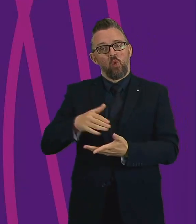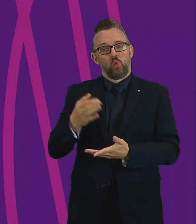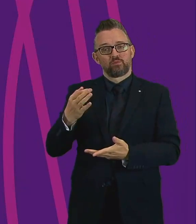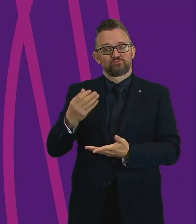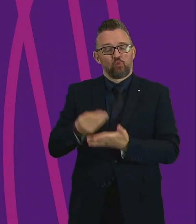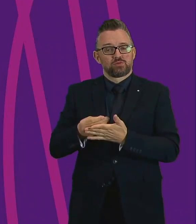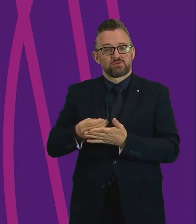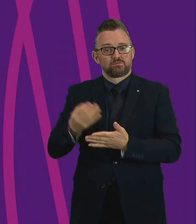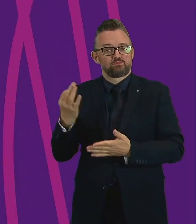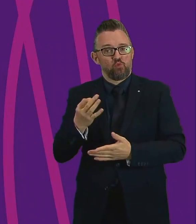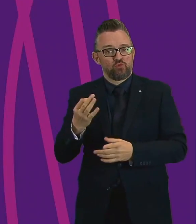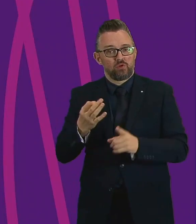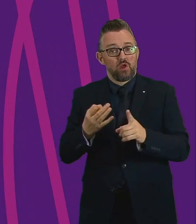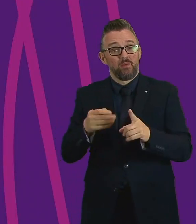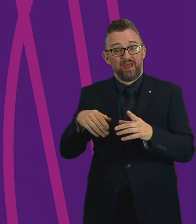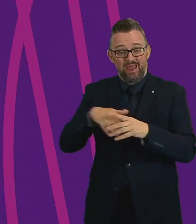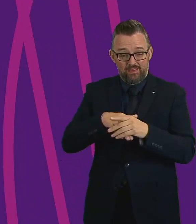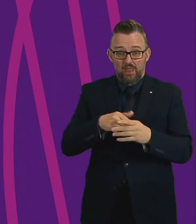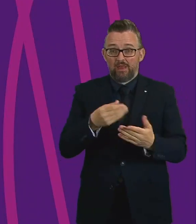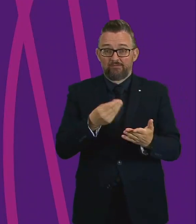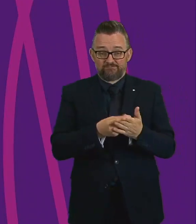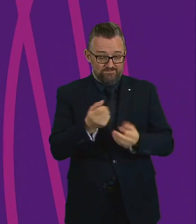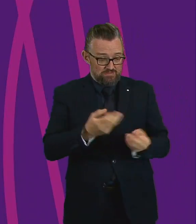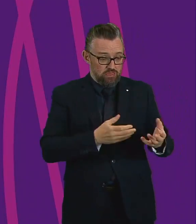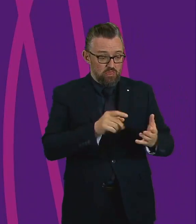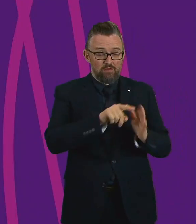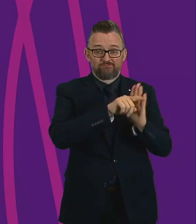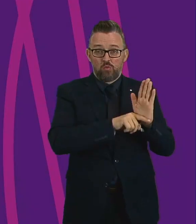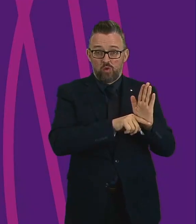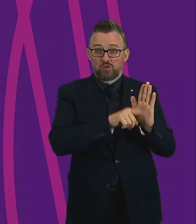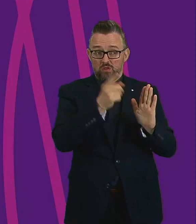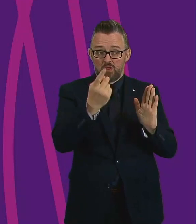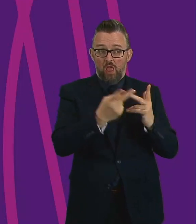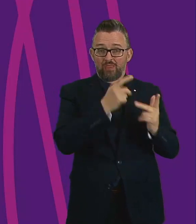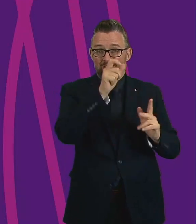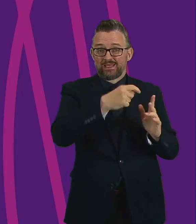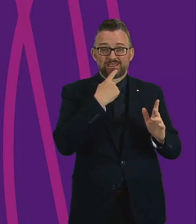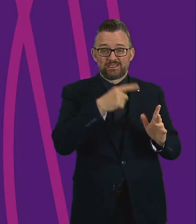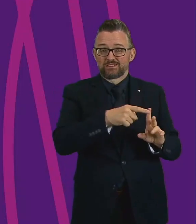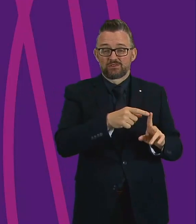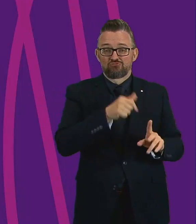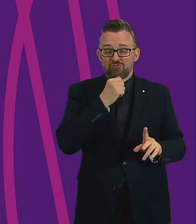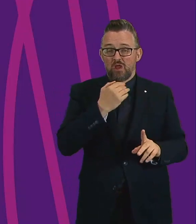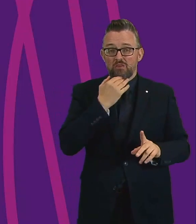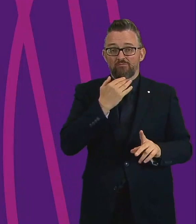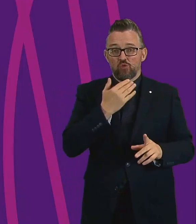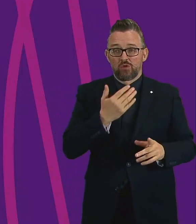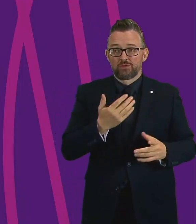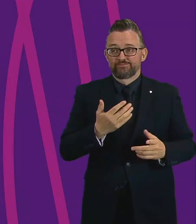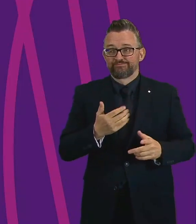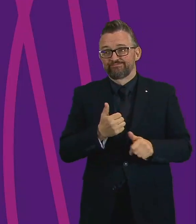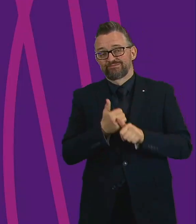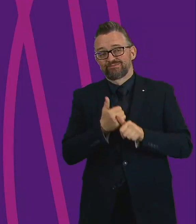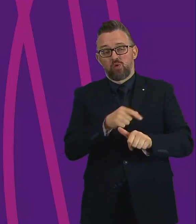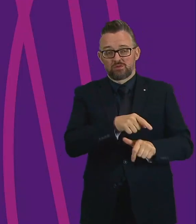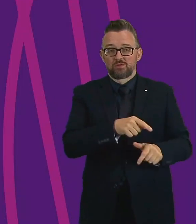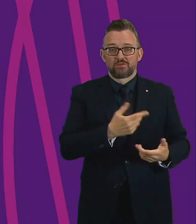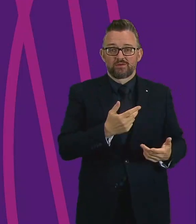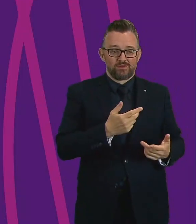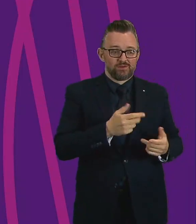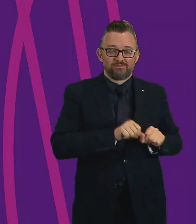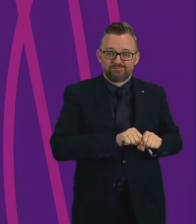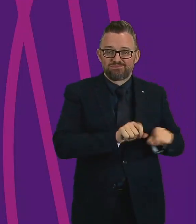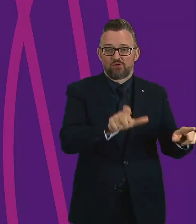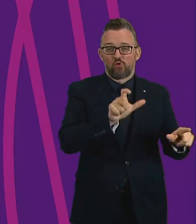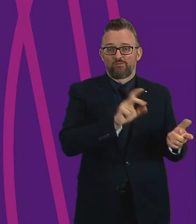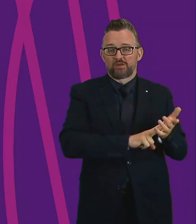that the flexibilities within the fiscal framework are not sufficient to bear the risk of the pandemic. Presiding Officer, this